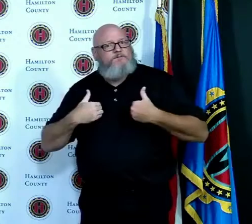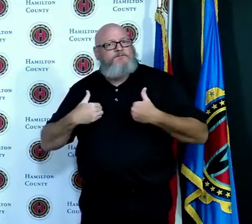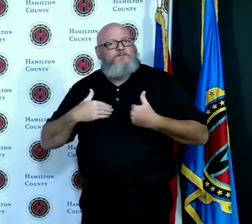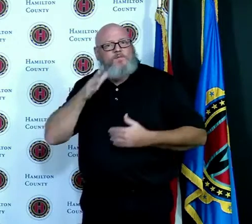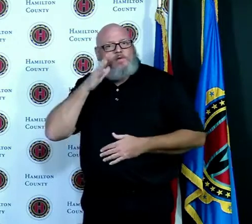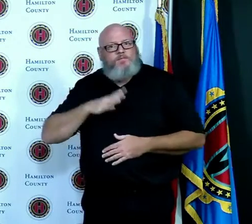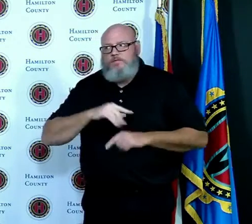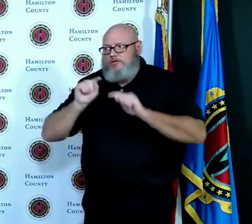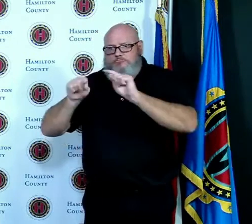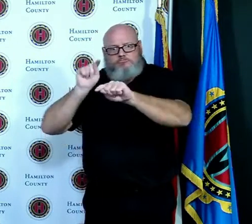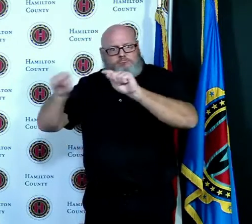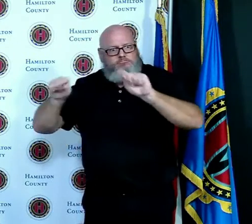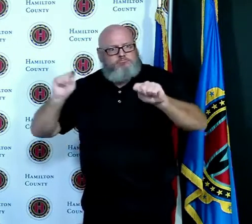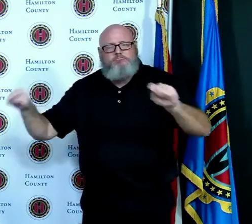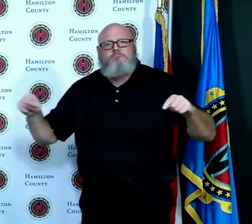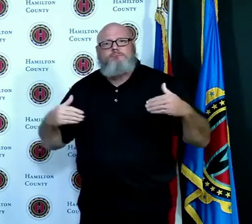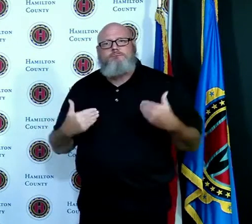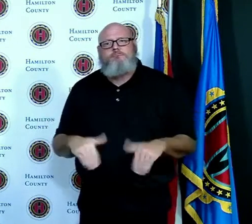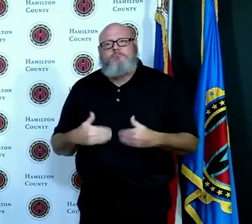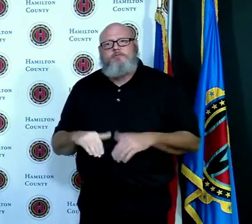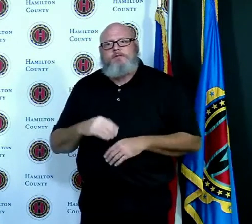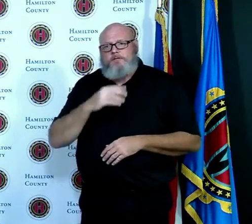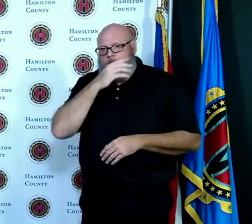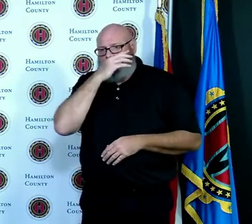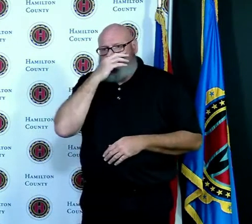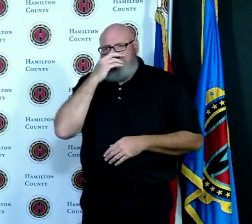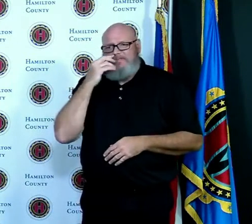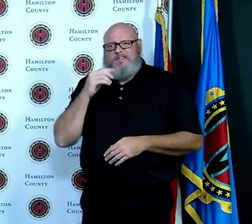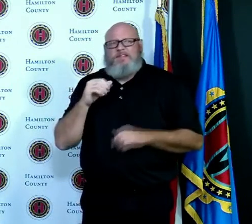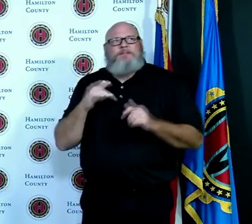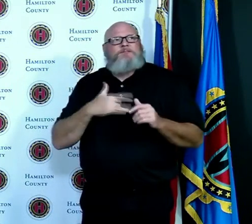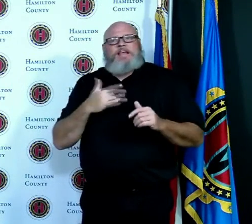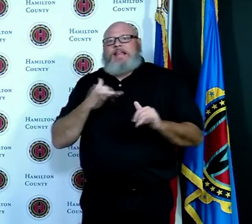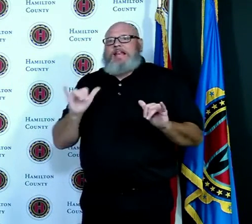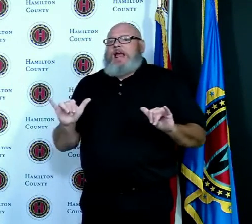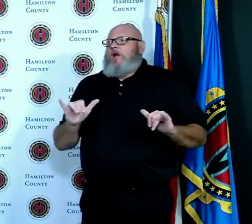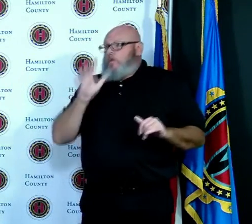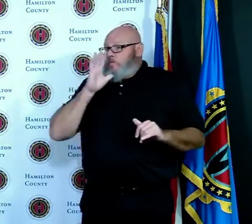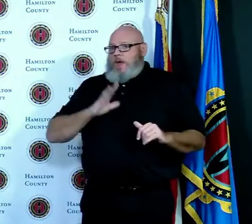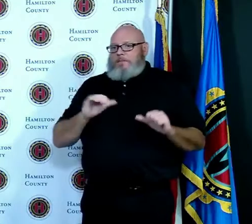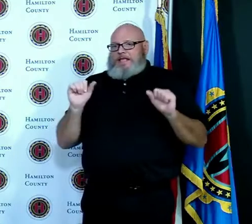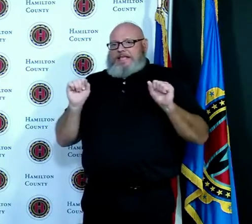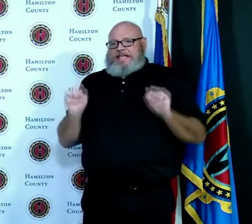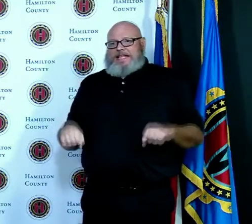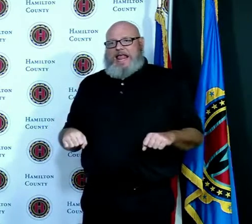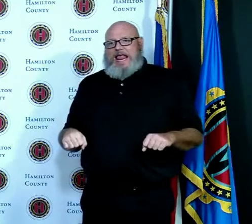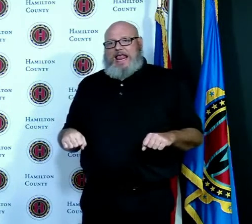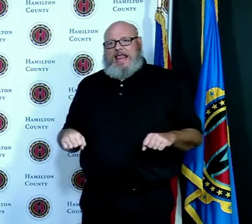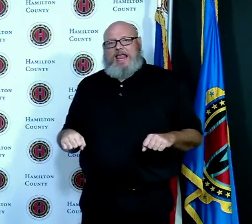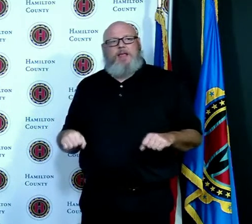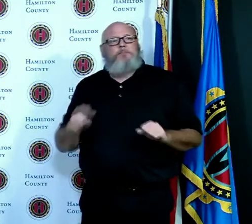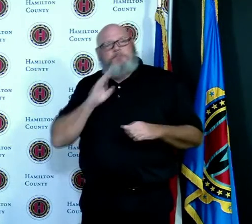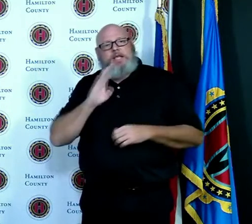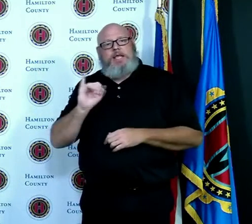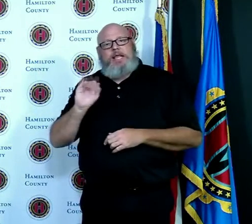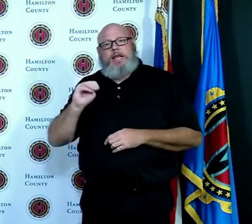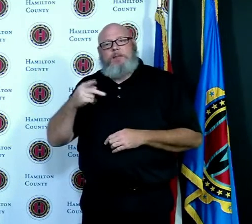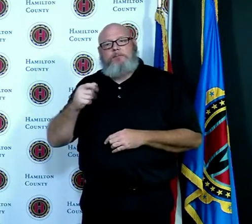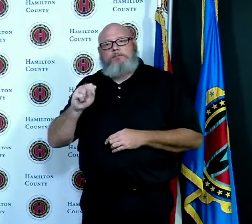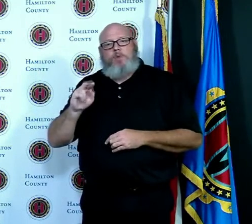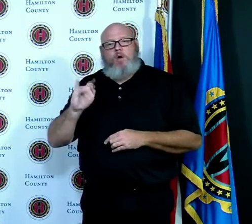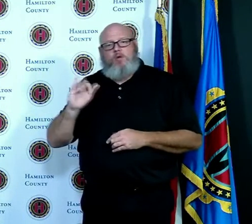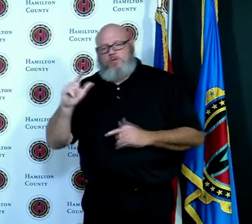impartial? Well, I think women can be impartial. I think it's just the idea that we have